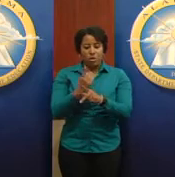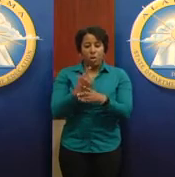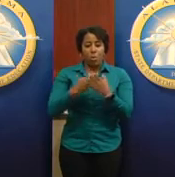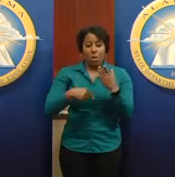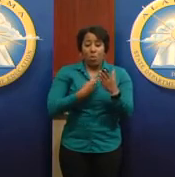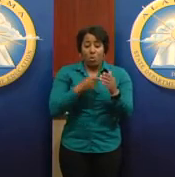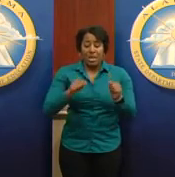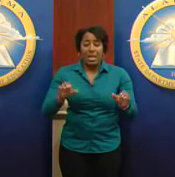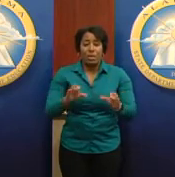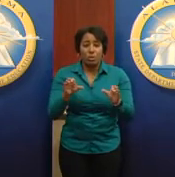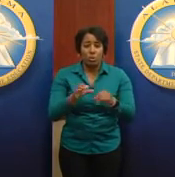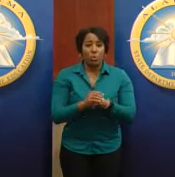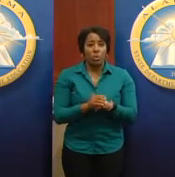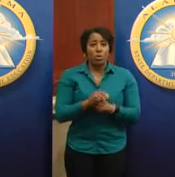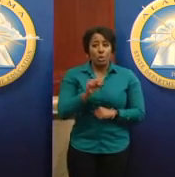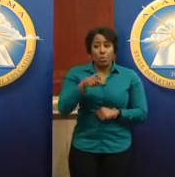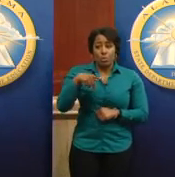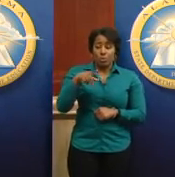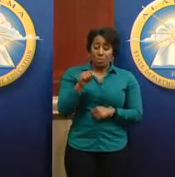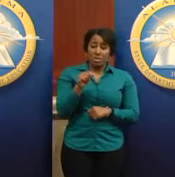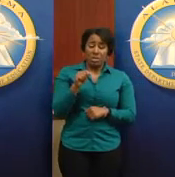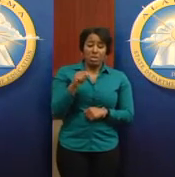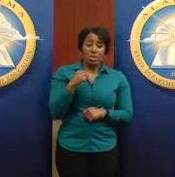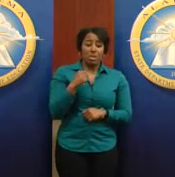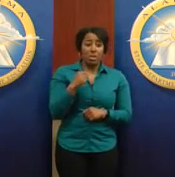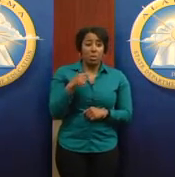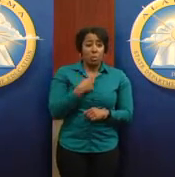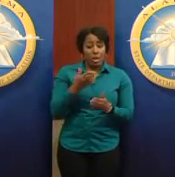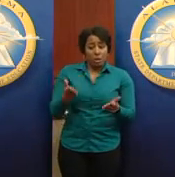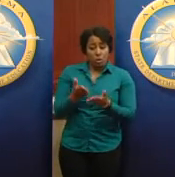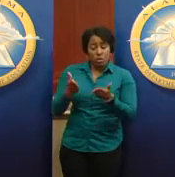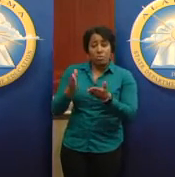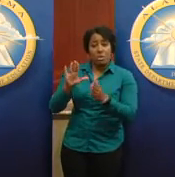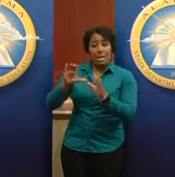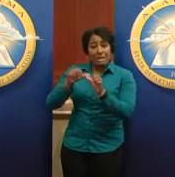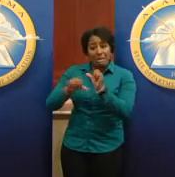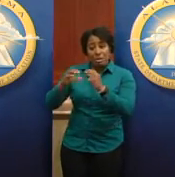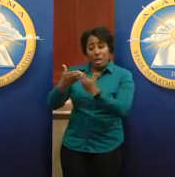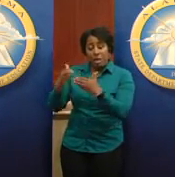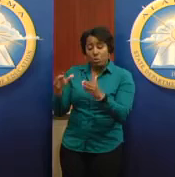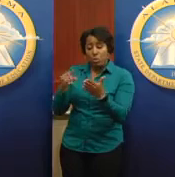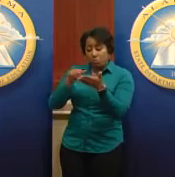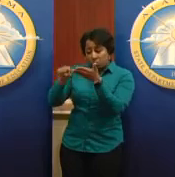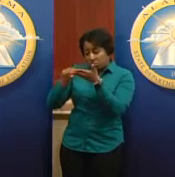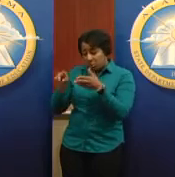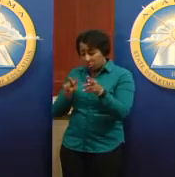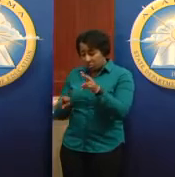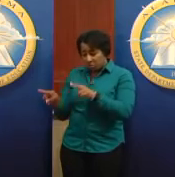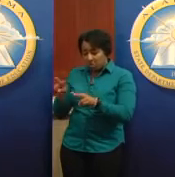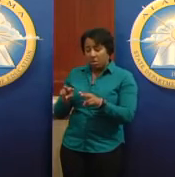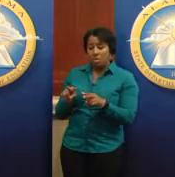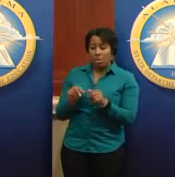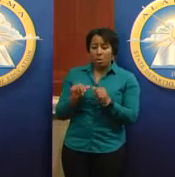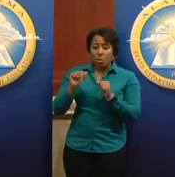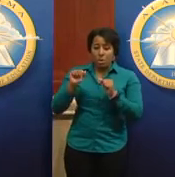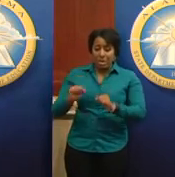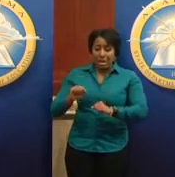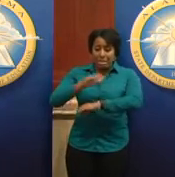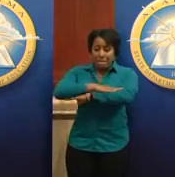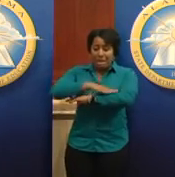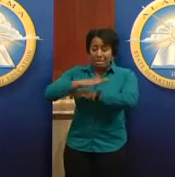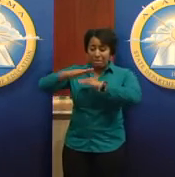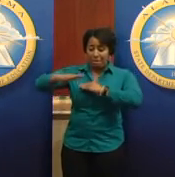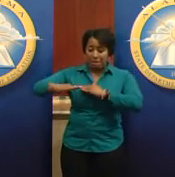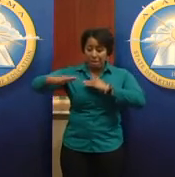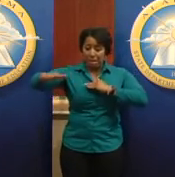encouraging superintendents is do an inventory of all their classrooms and say, can these desks be separated further?